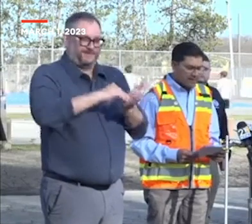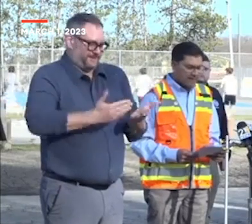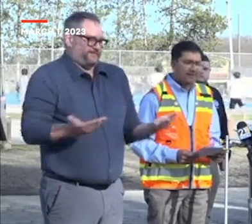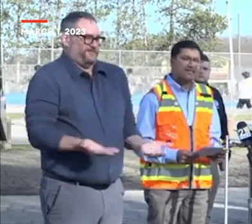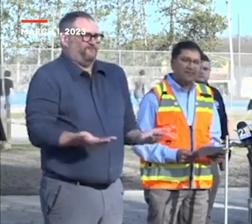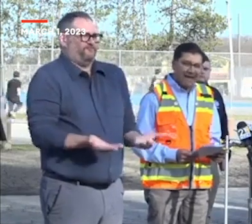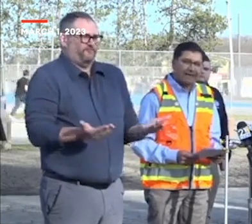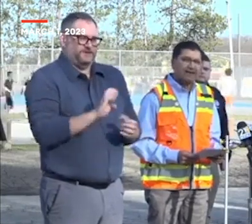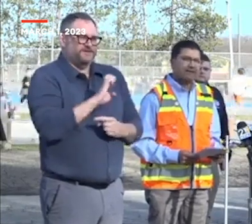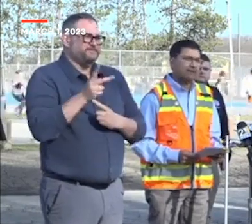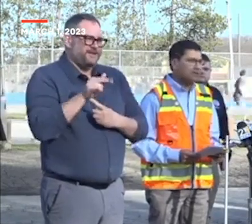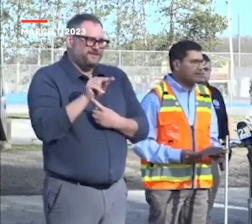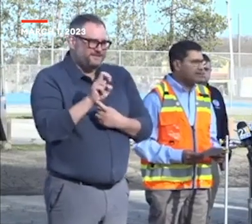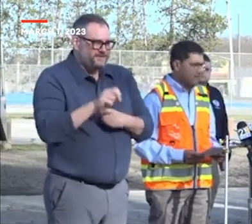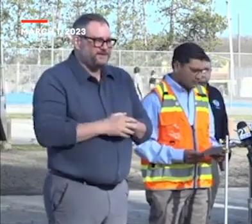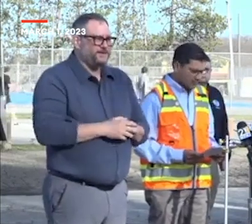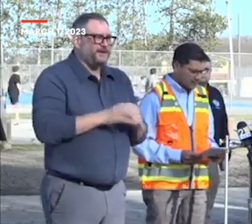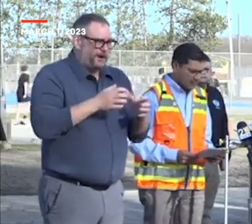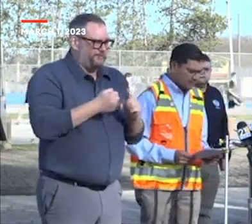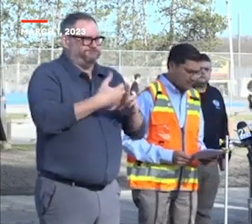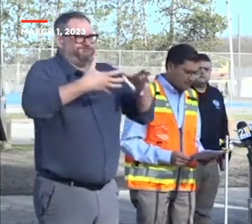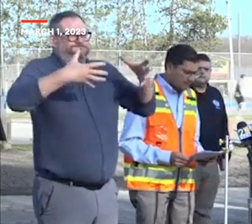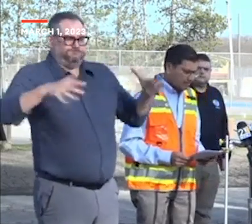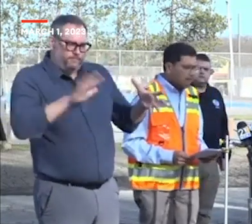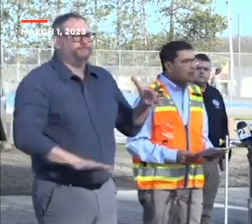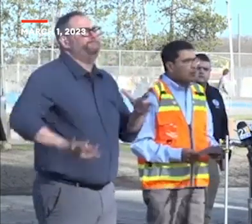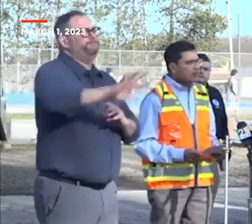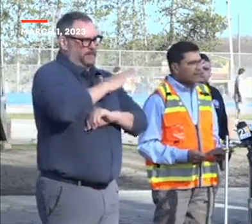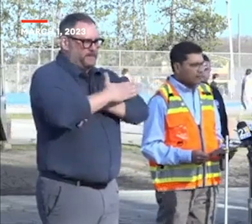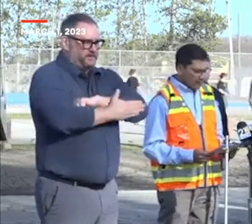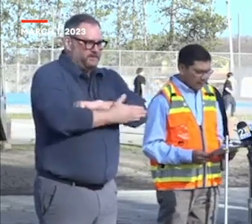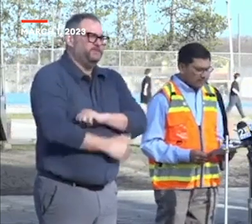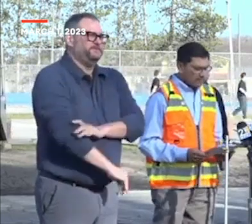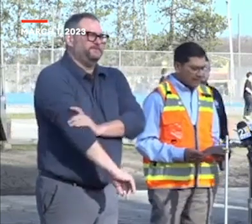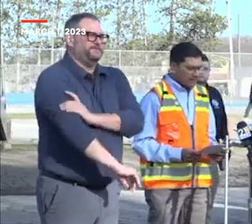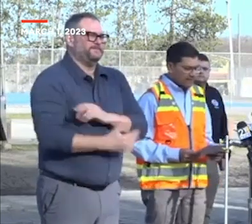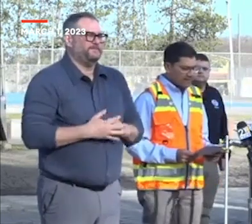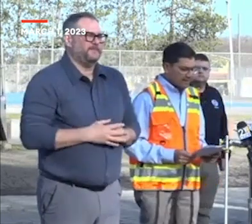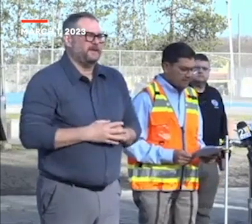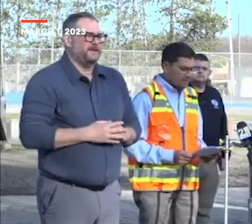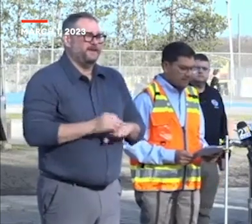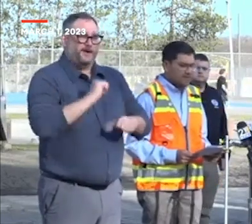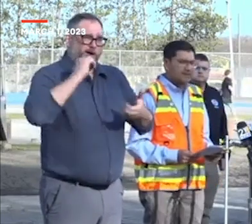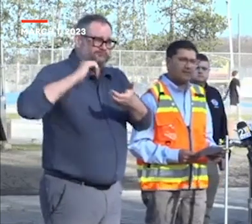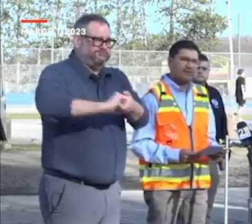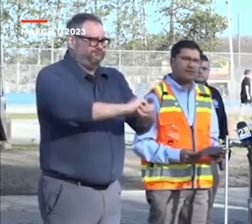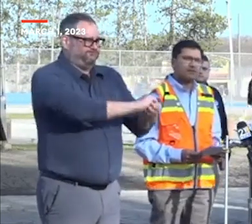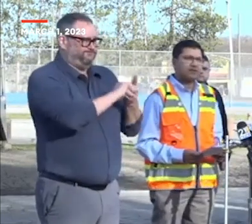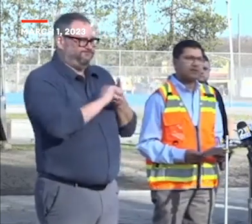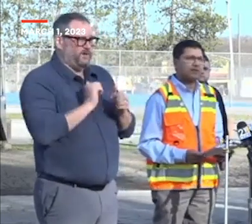Palestine and then expand to communities across the country. Working with the Pipeline's Hazardous Materials